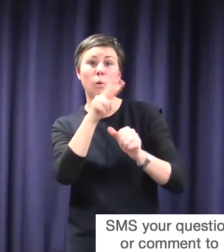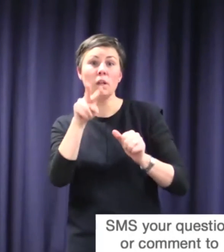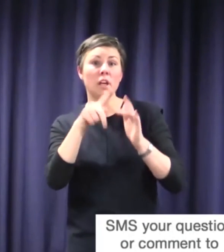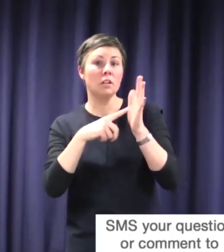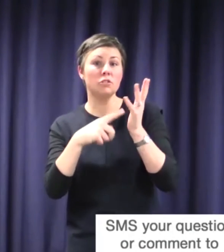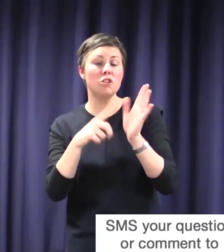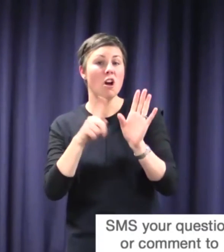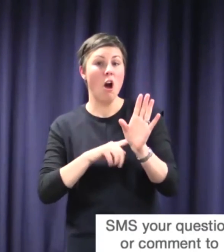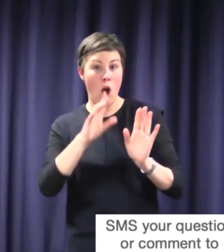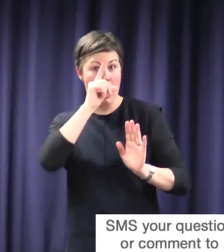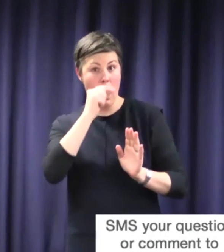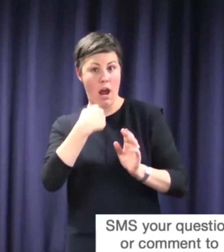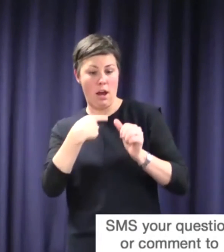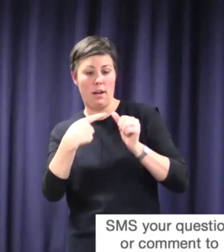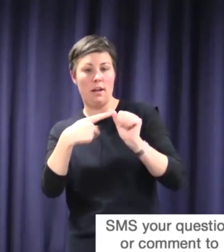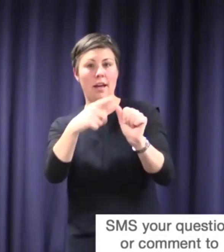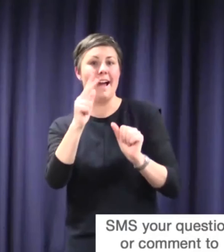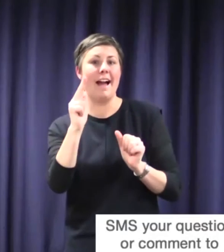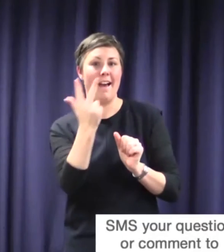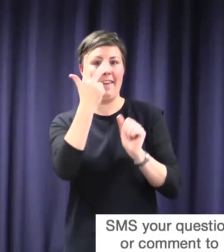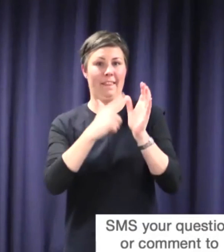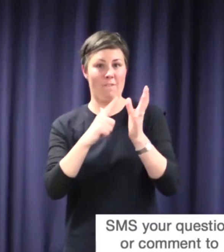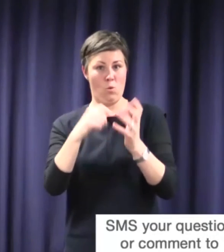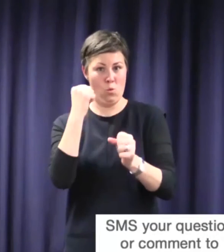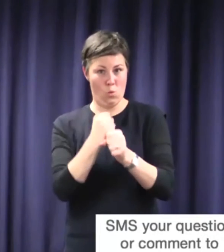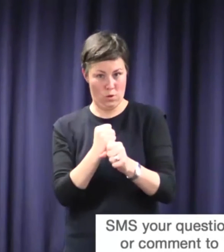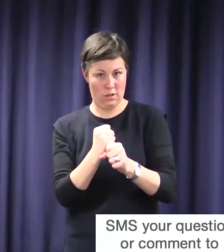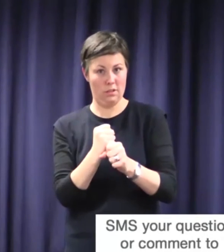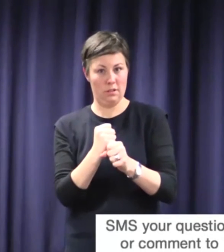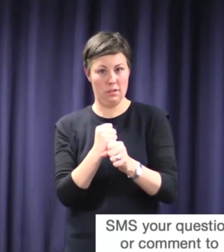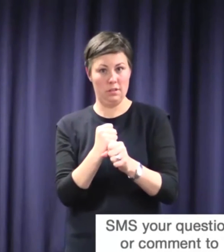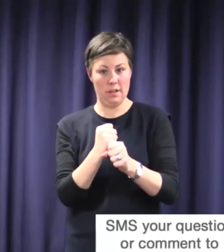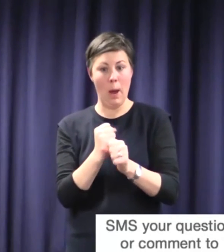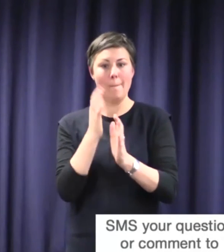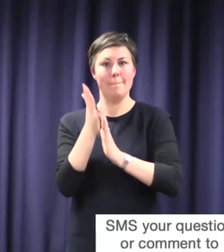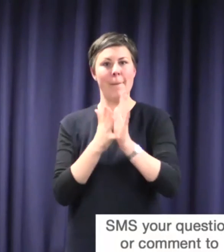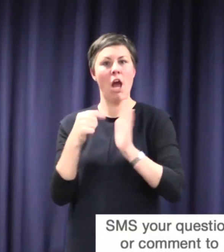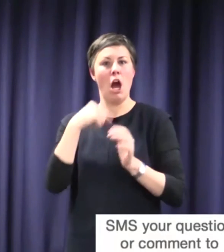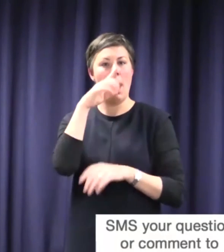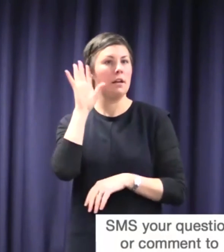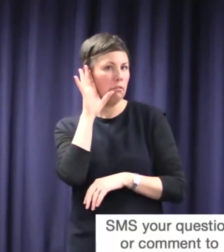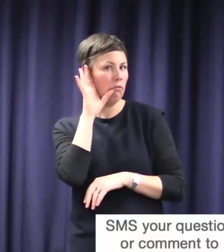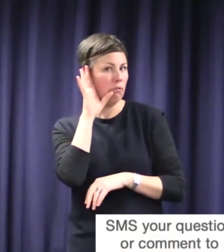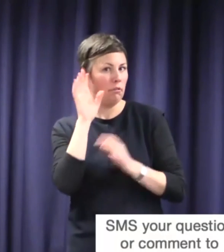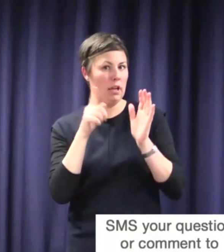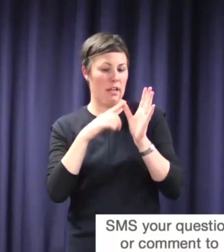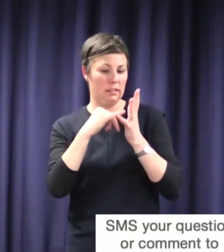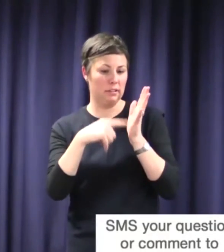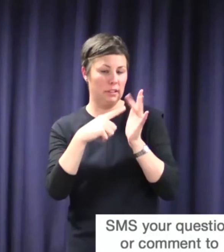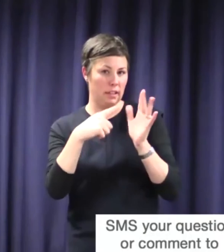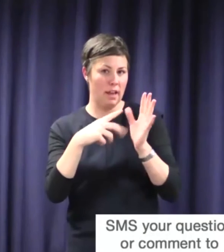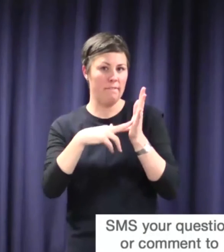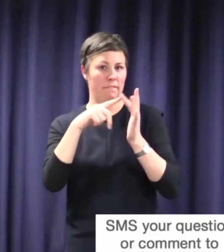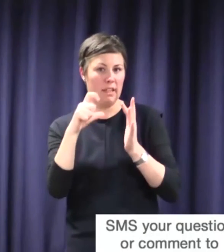8th of the 8th so that the meeting with ASLIA about industrial relations issues